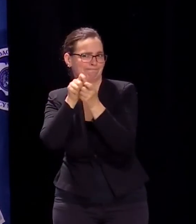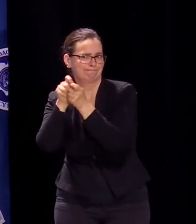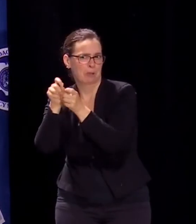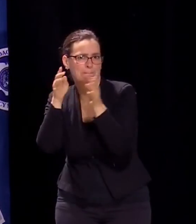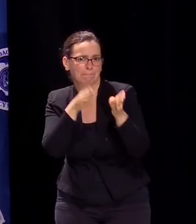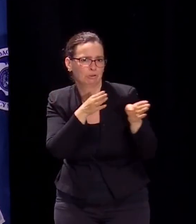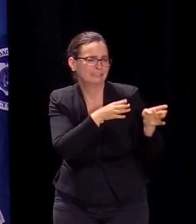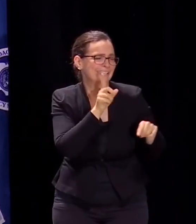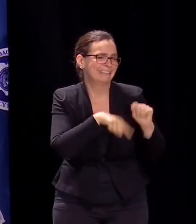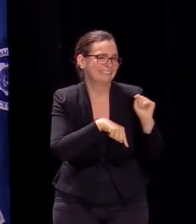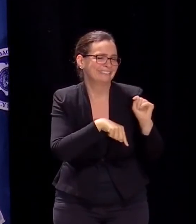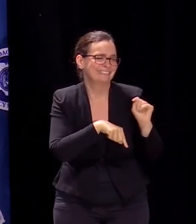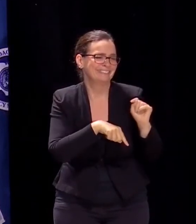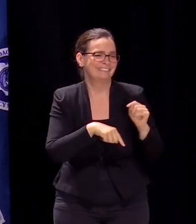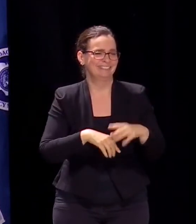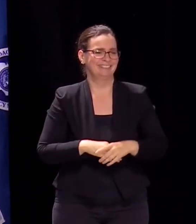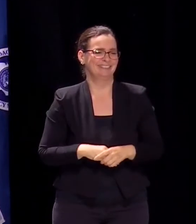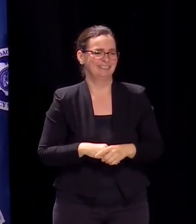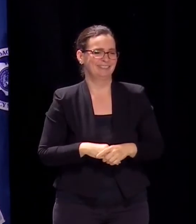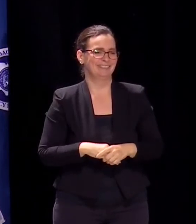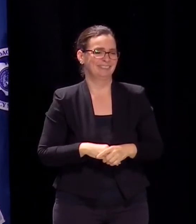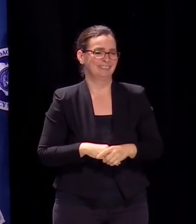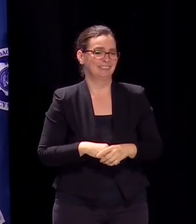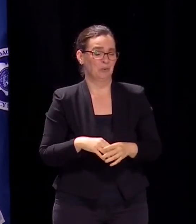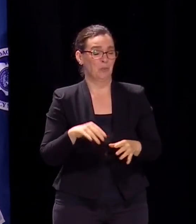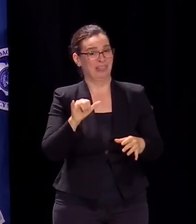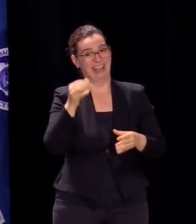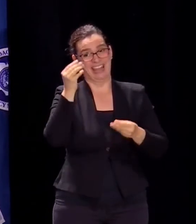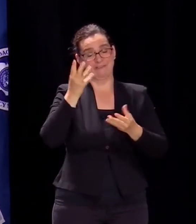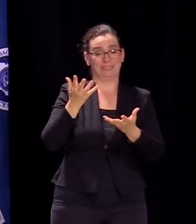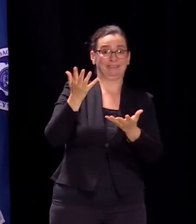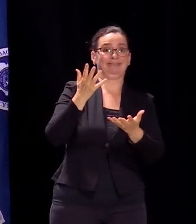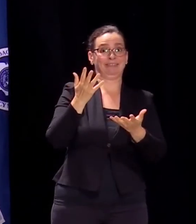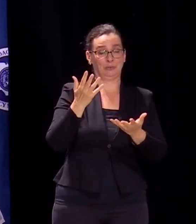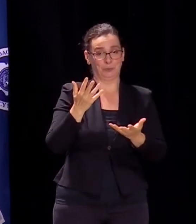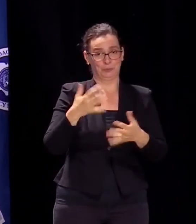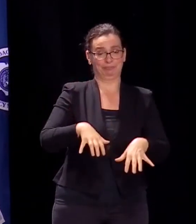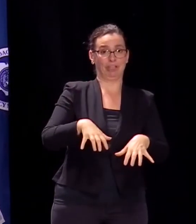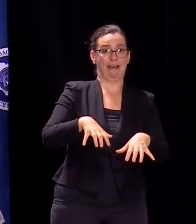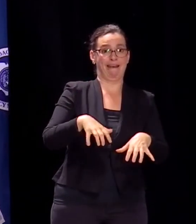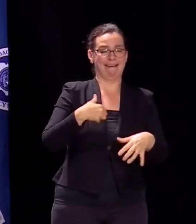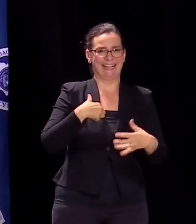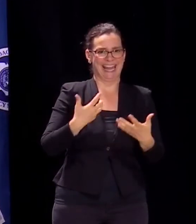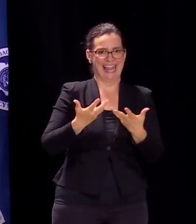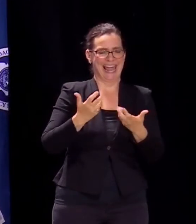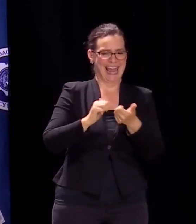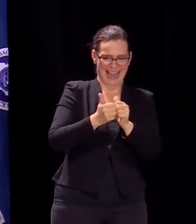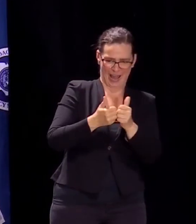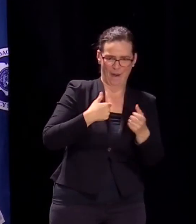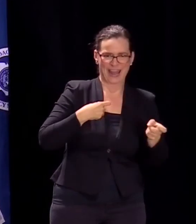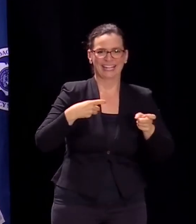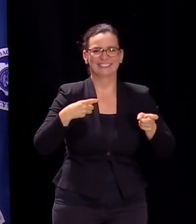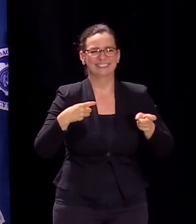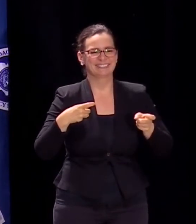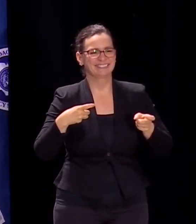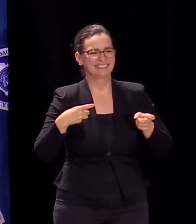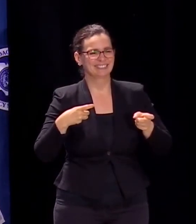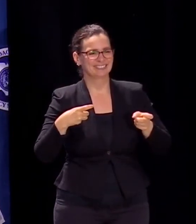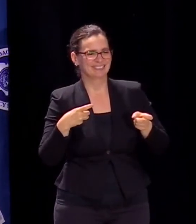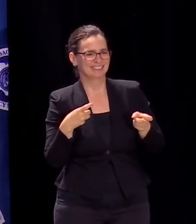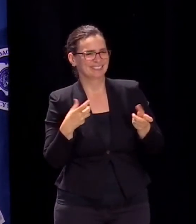this is a lot to be thrown at us. And again, in the beginning of the year, we did not have